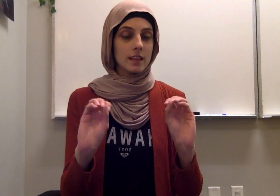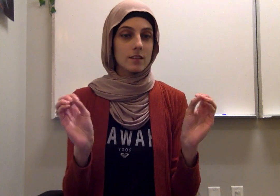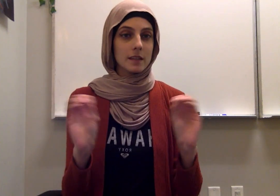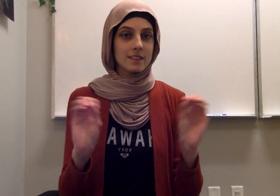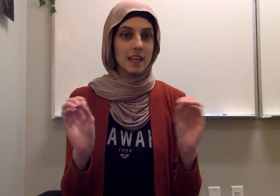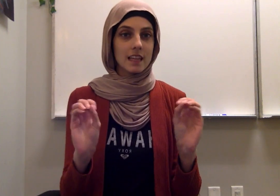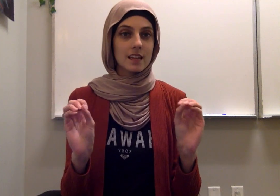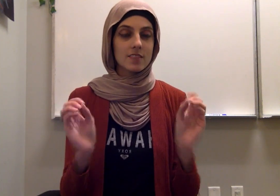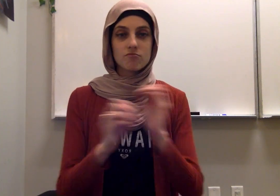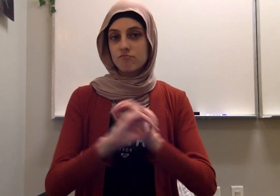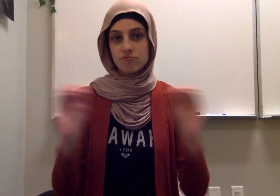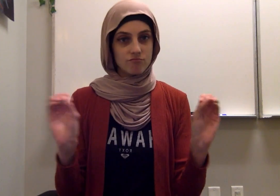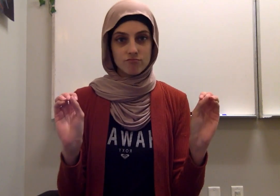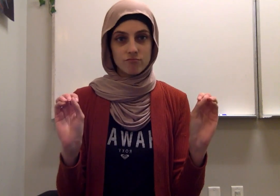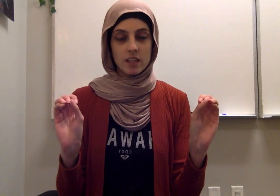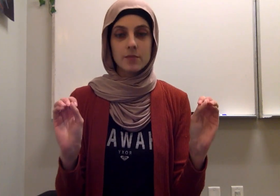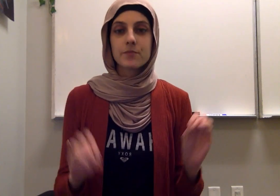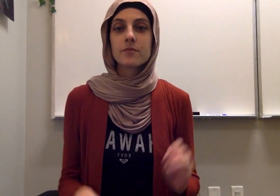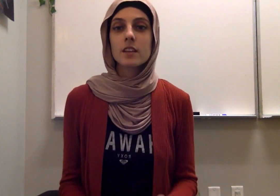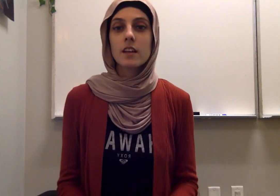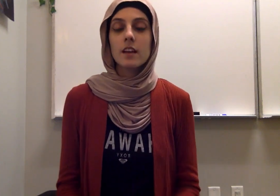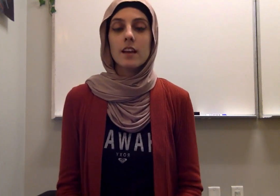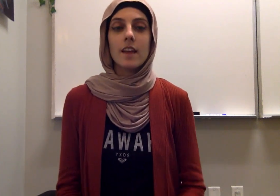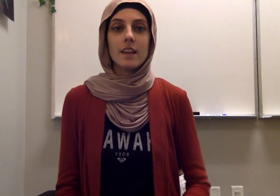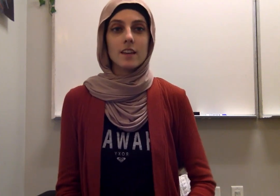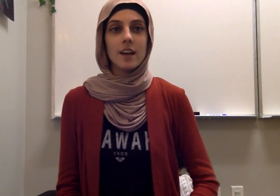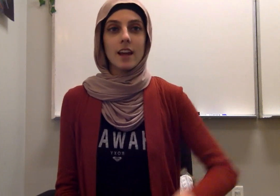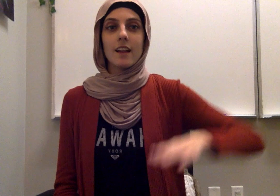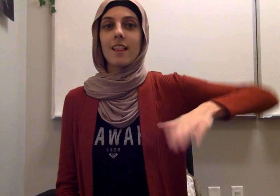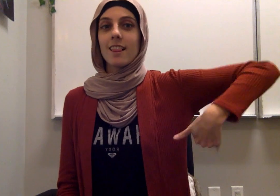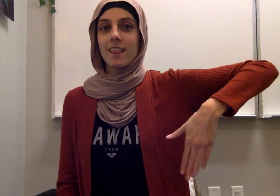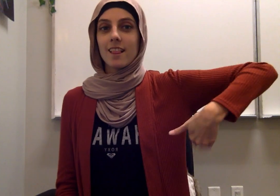means nothing, none. And then not yet.